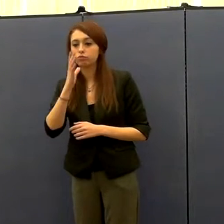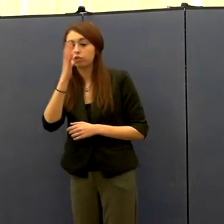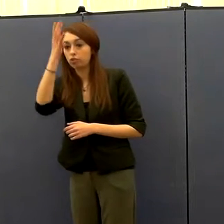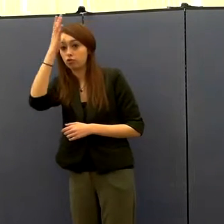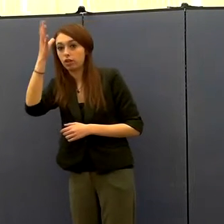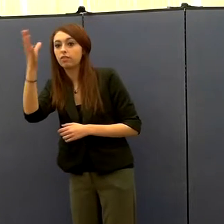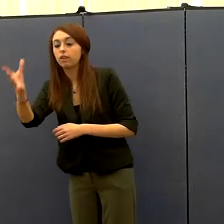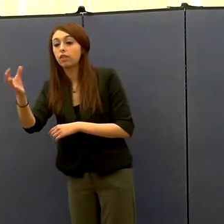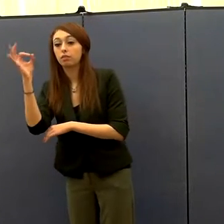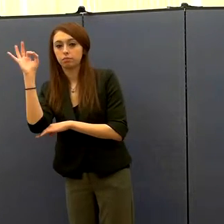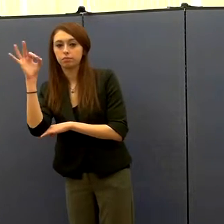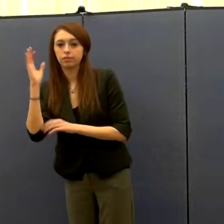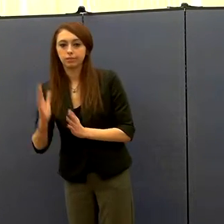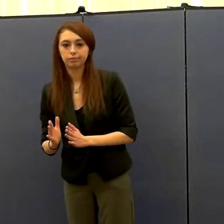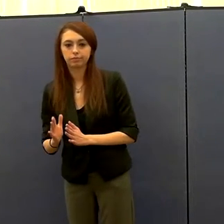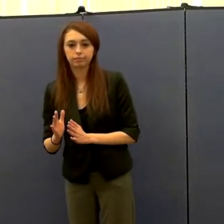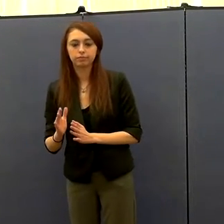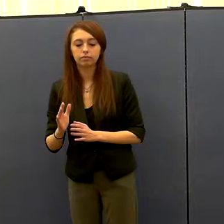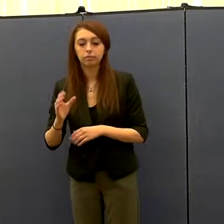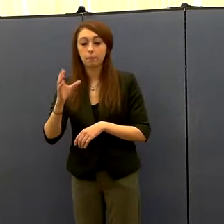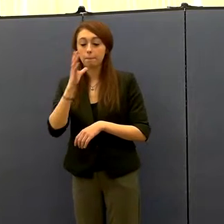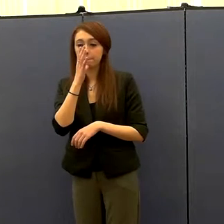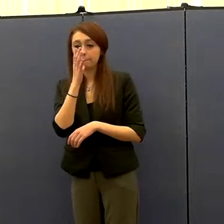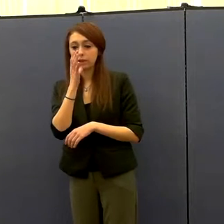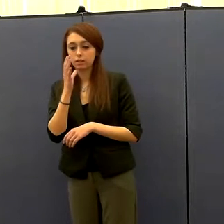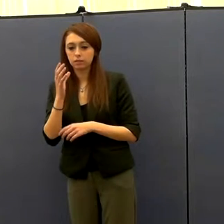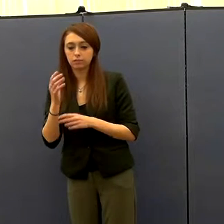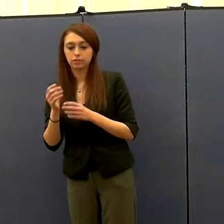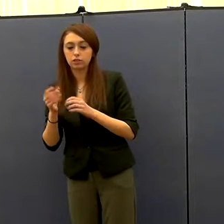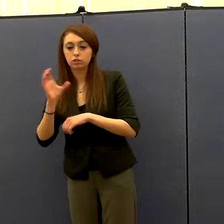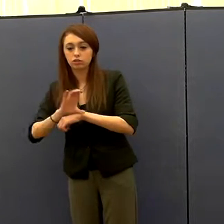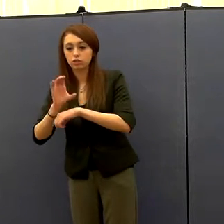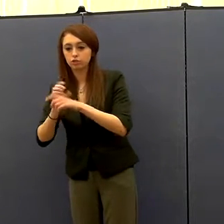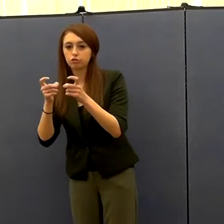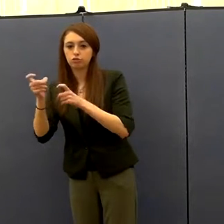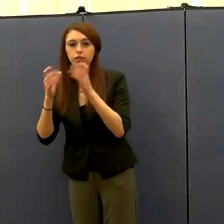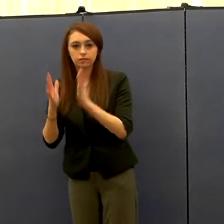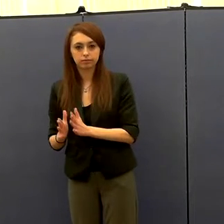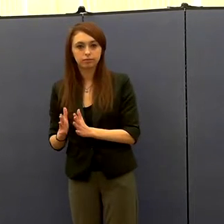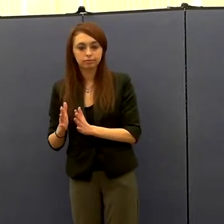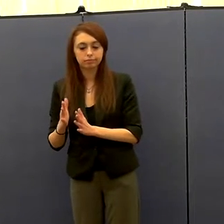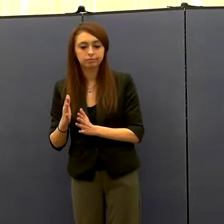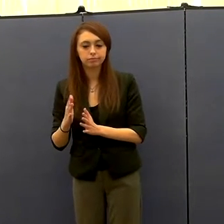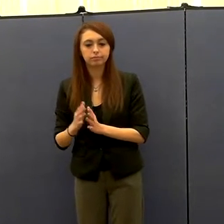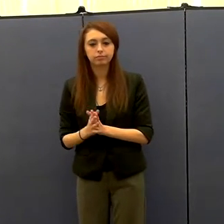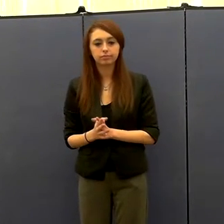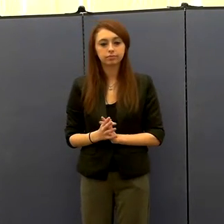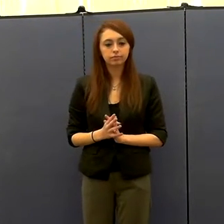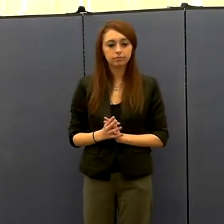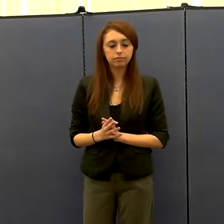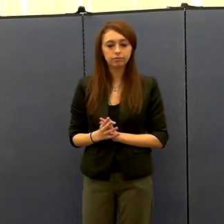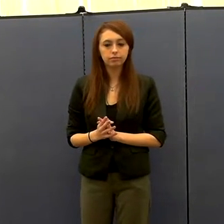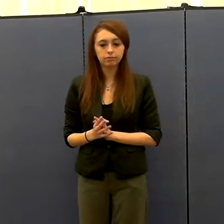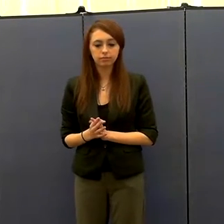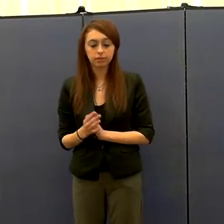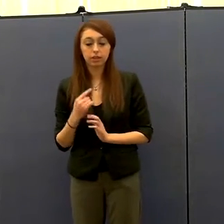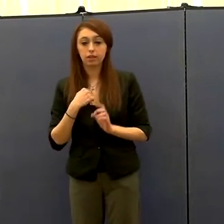church education director, and I was active since before I could remember. So I pursued that track.